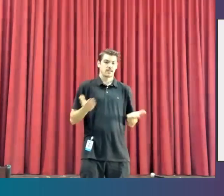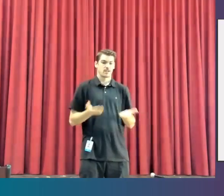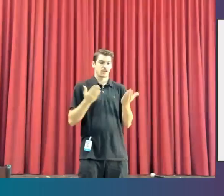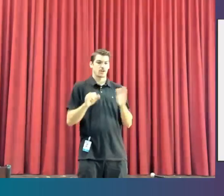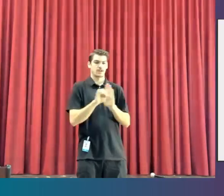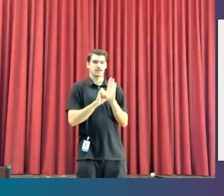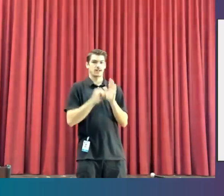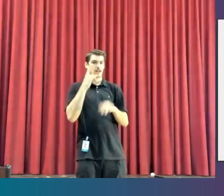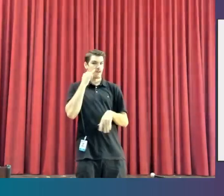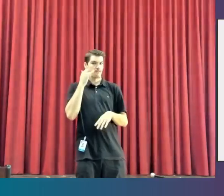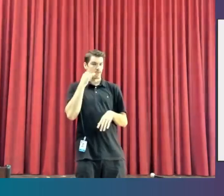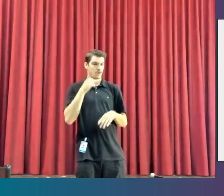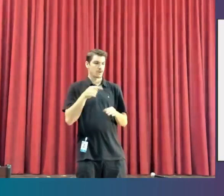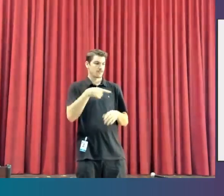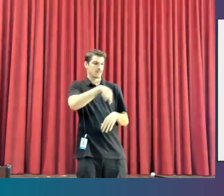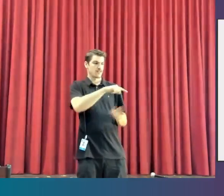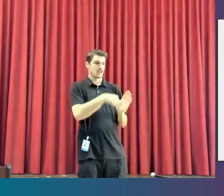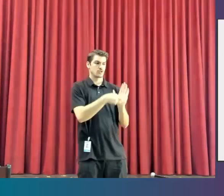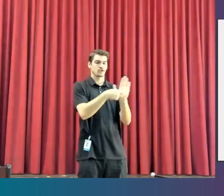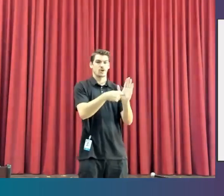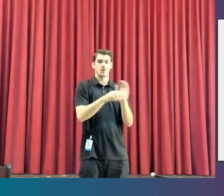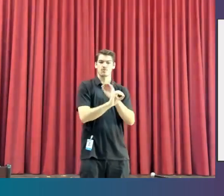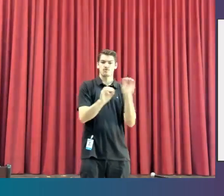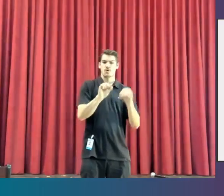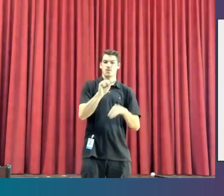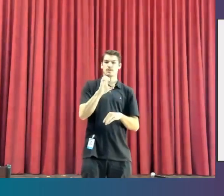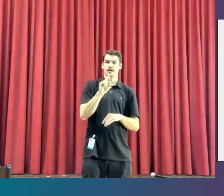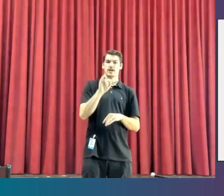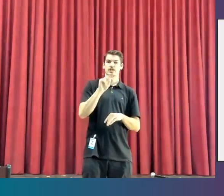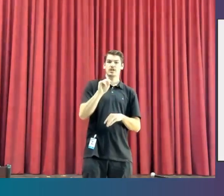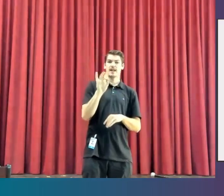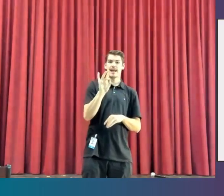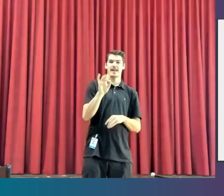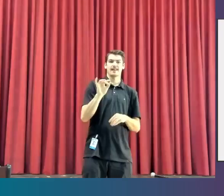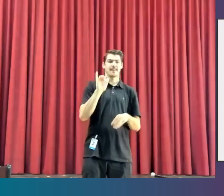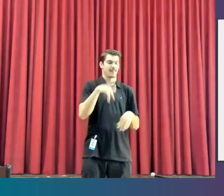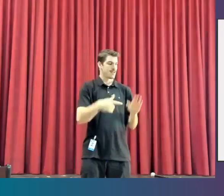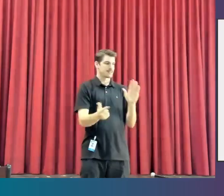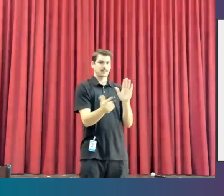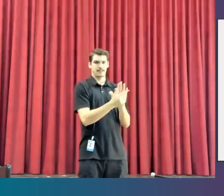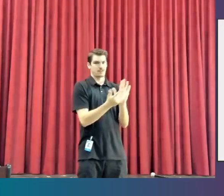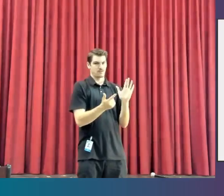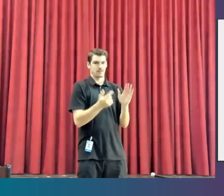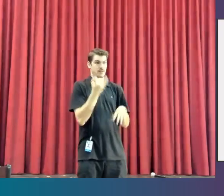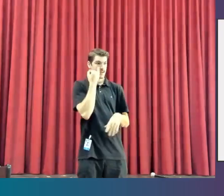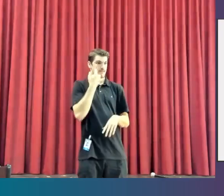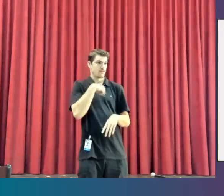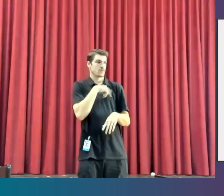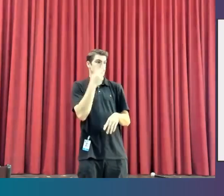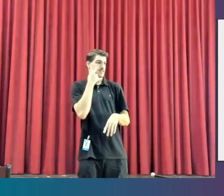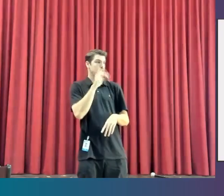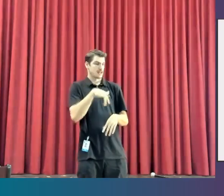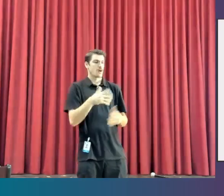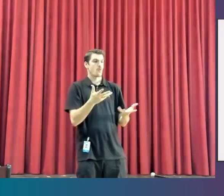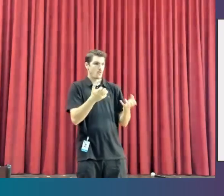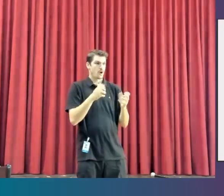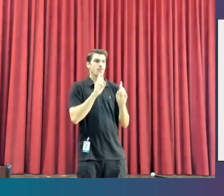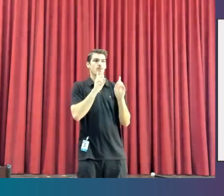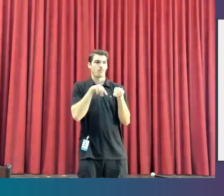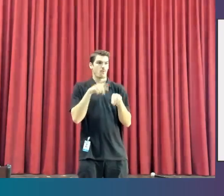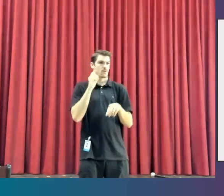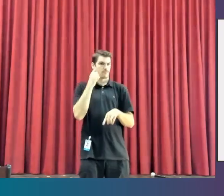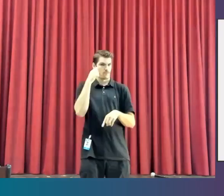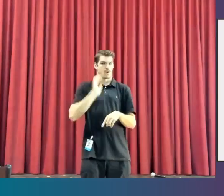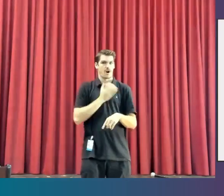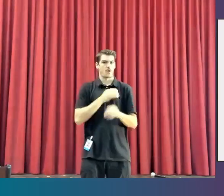advertising no Section 8, that's no longer legal. So if we see that, we really want to report that to our organization.